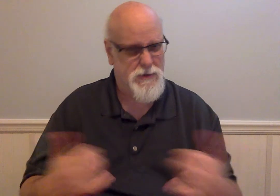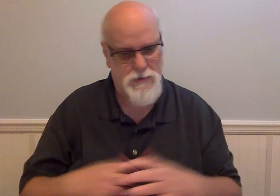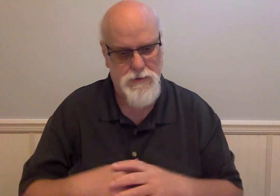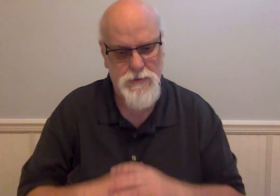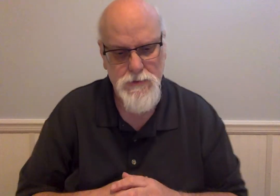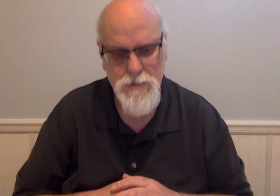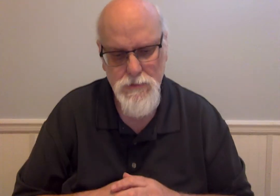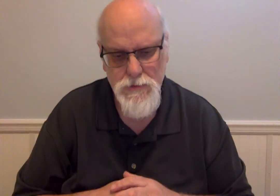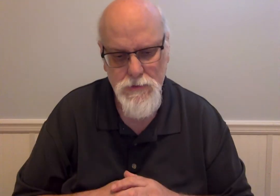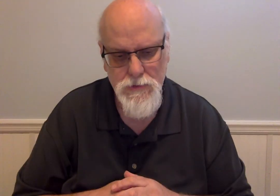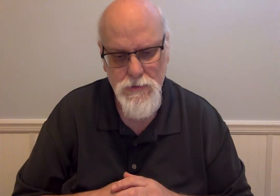now,